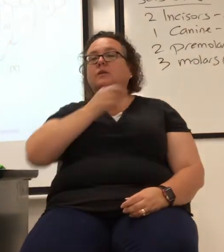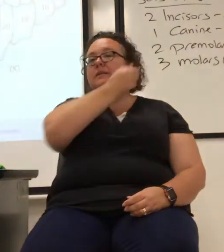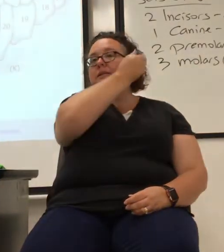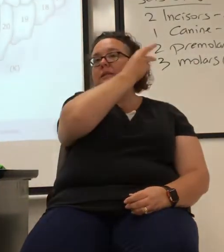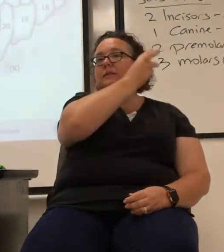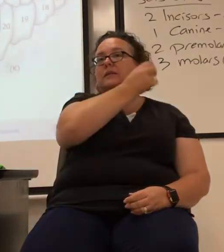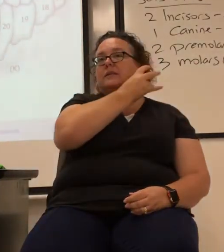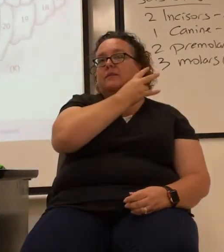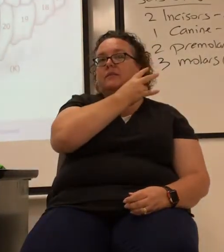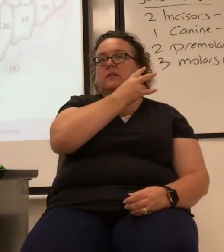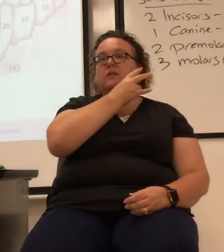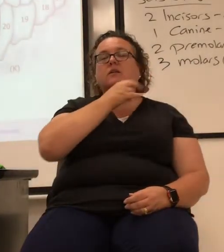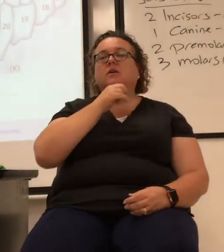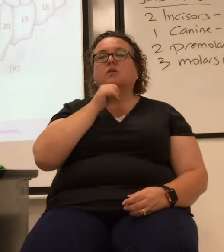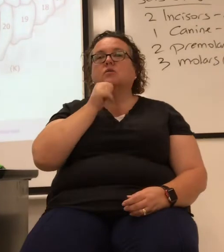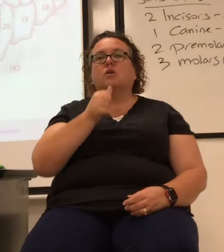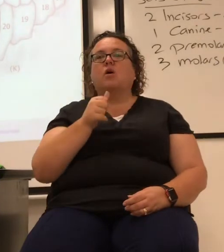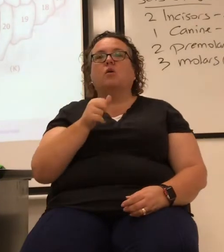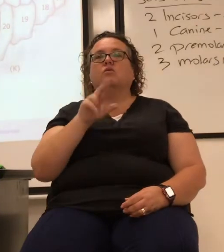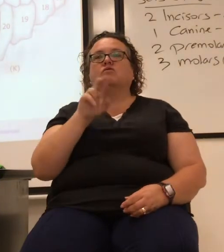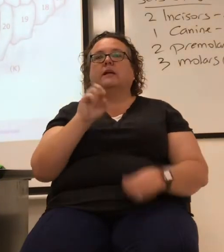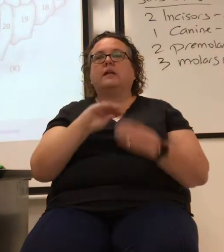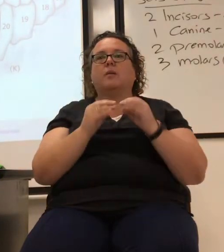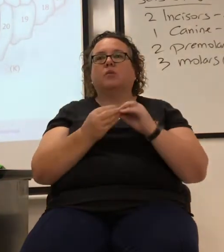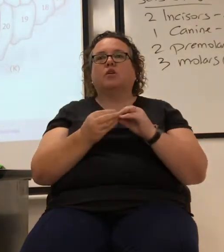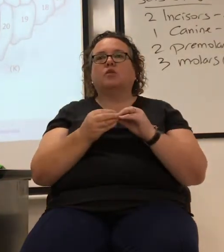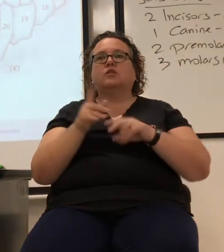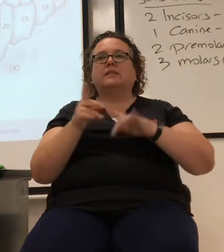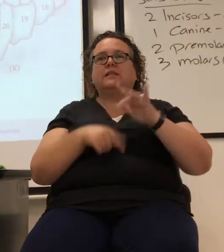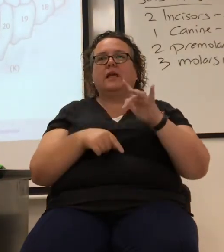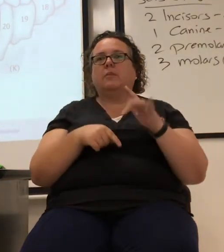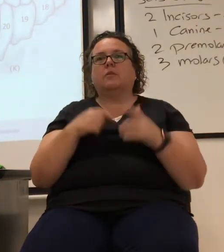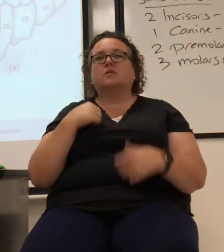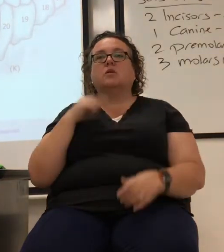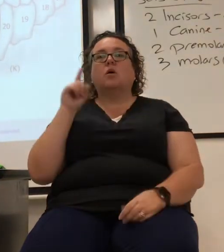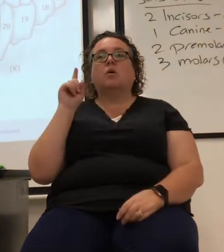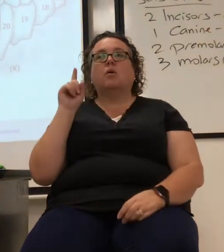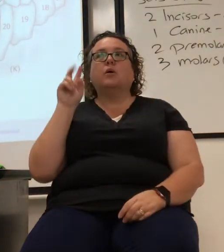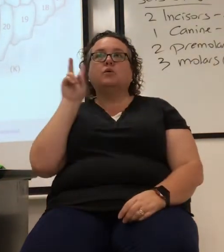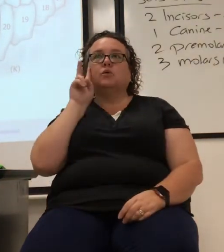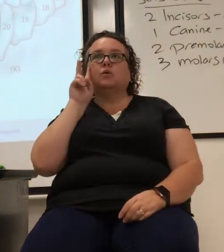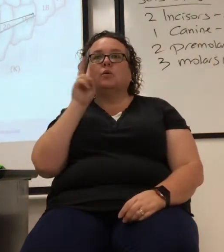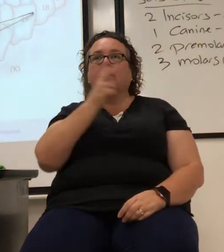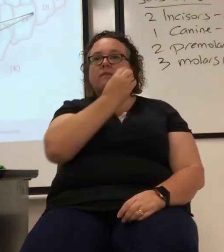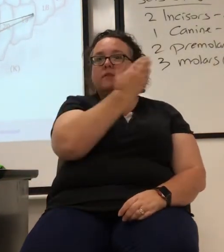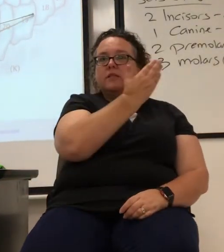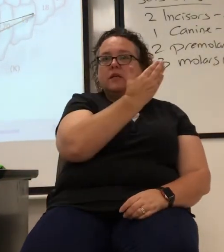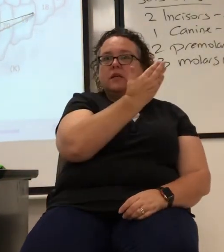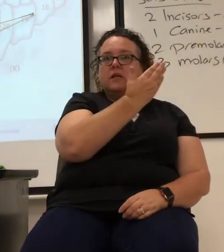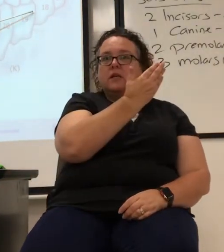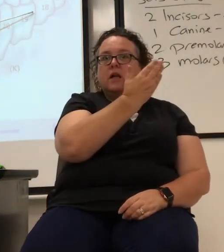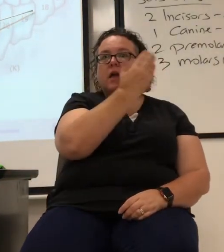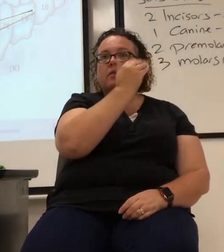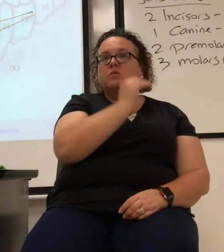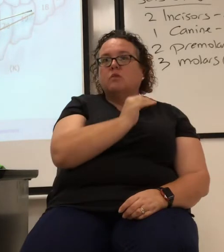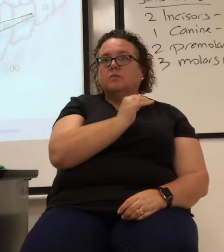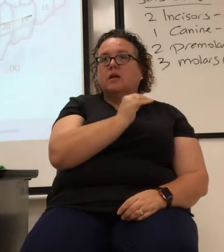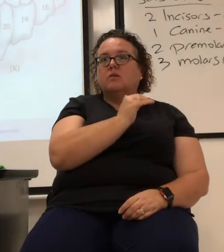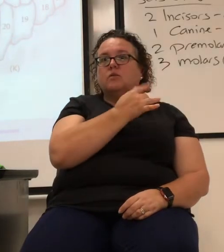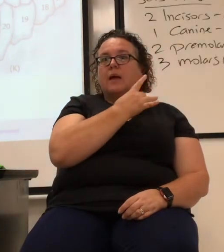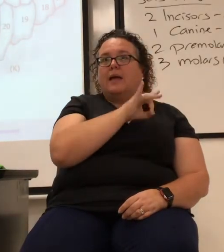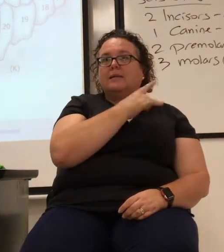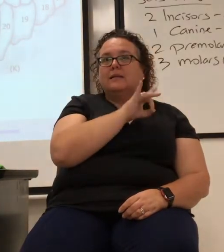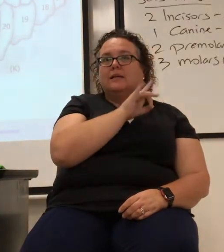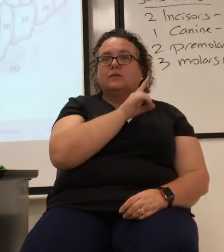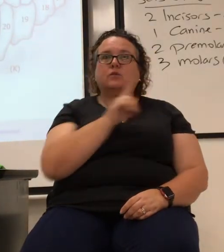the space where the teeth was. So for me, you just go 2 to 15 and drop down to